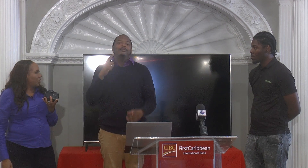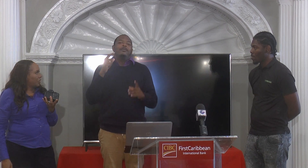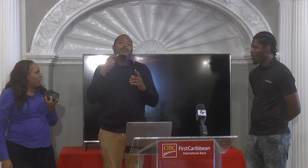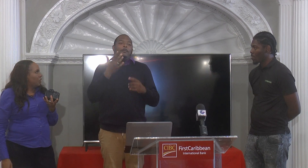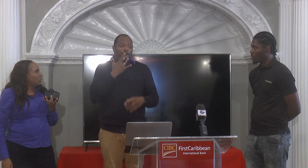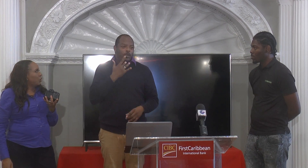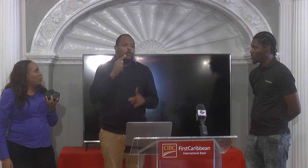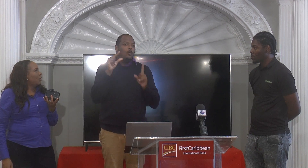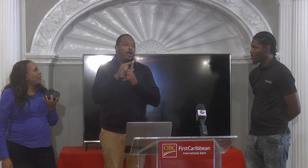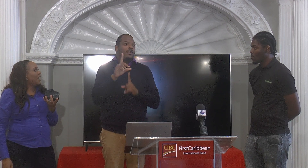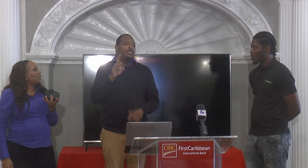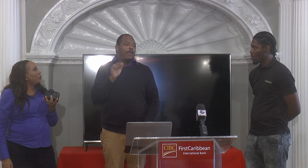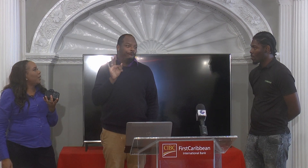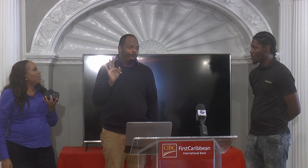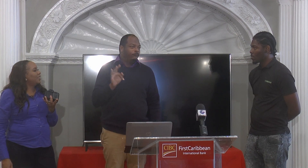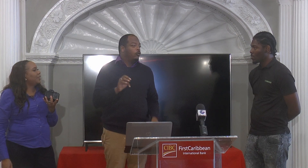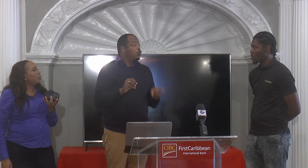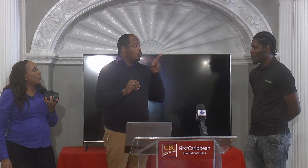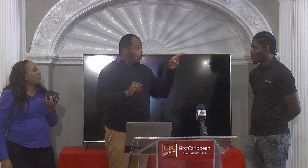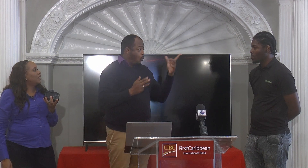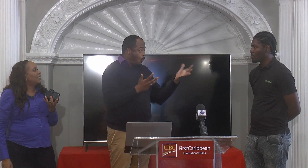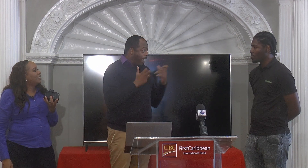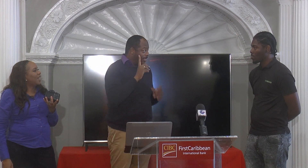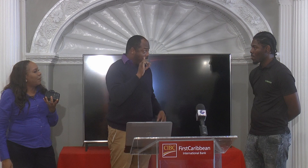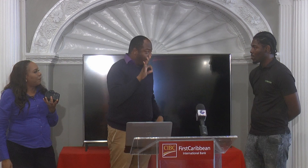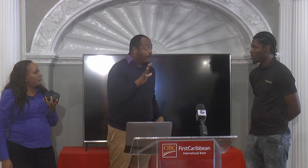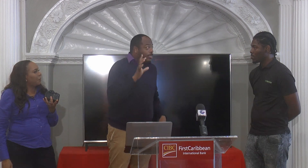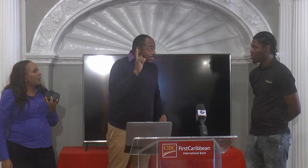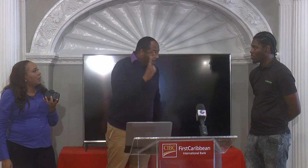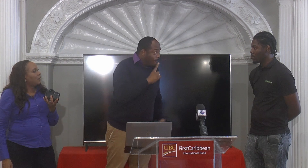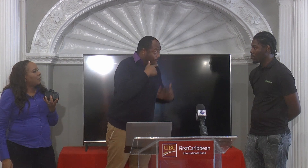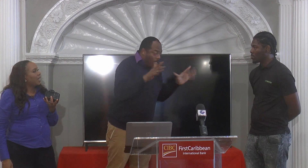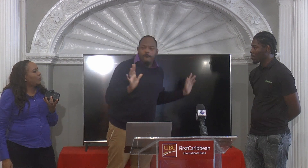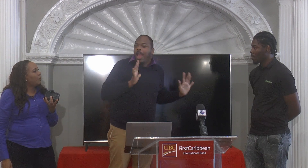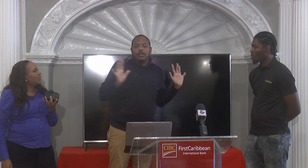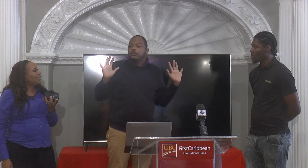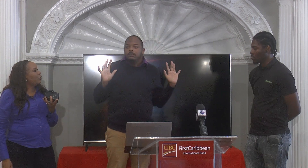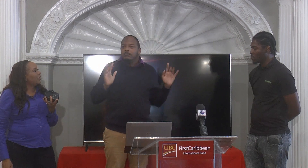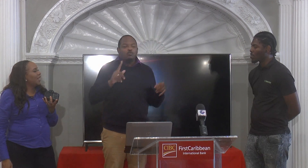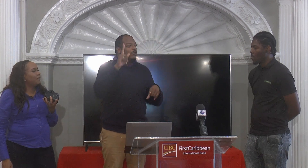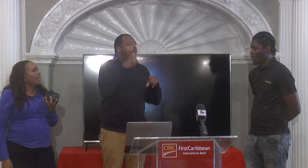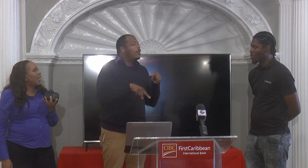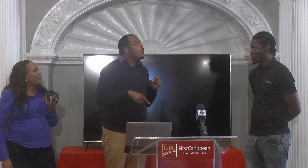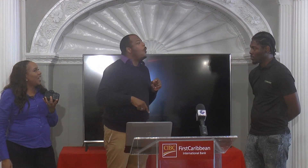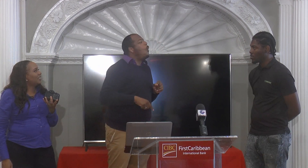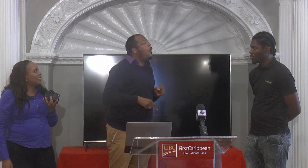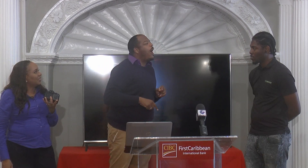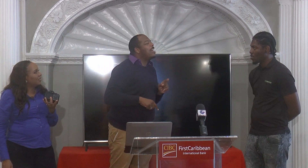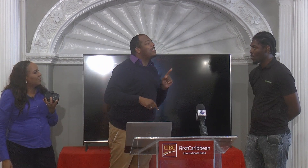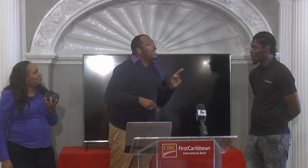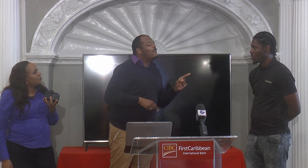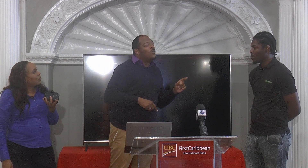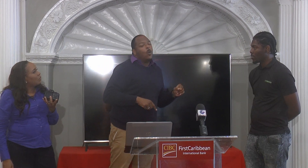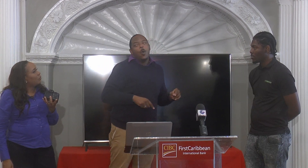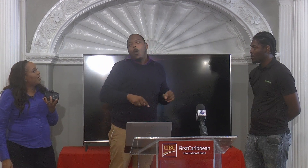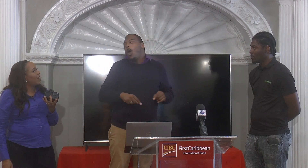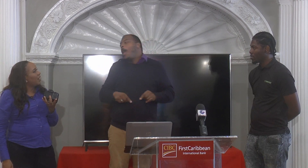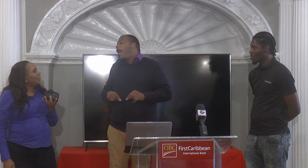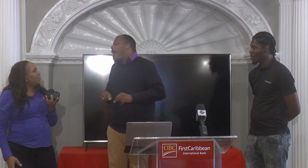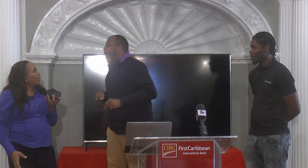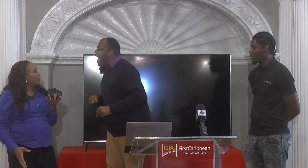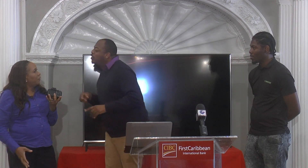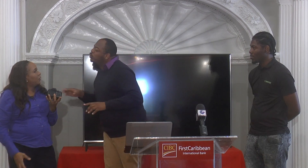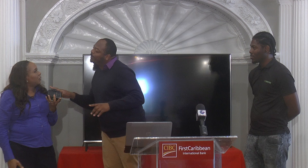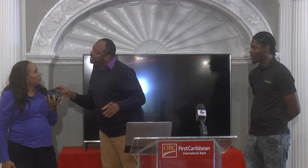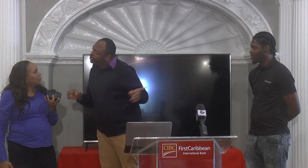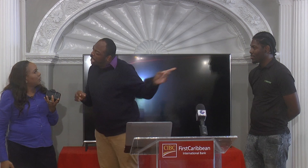deaf culture. So that's why we say the word deaf. That's why we say the word deaf, and that's it.